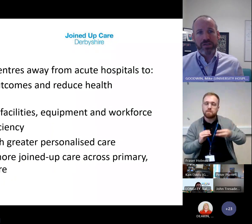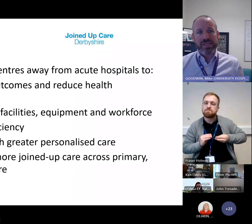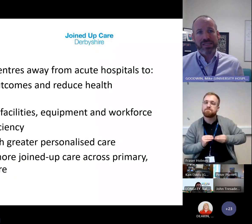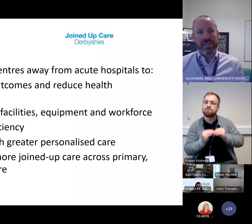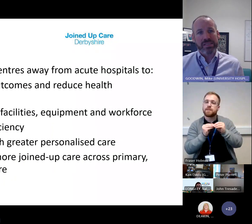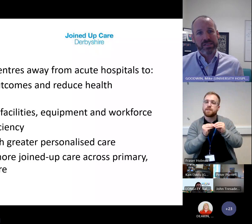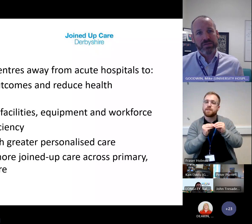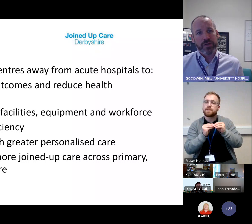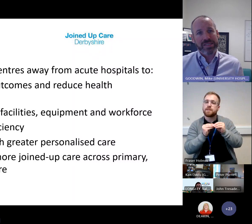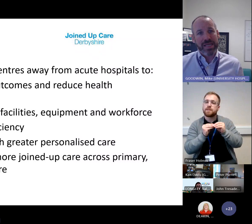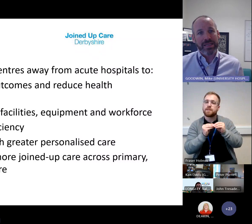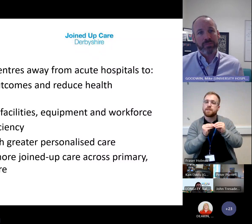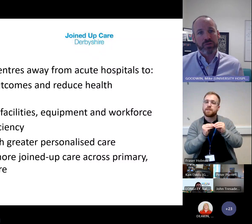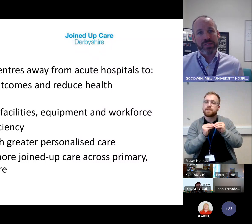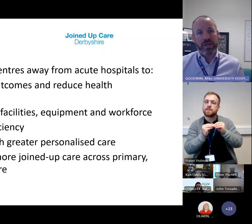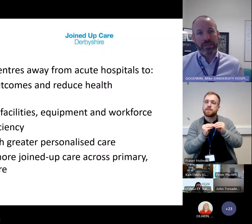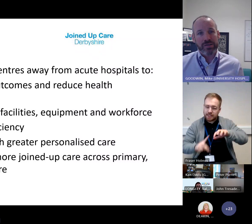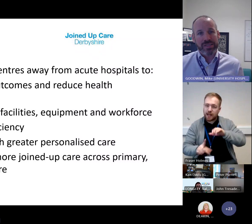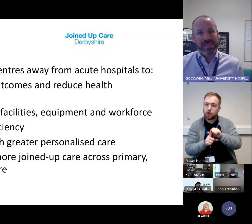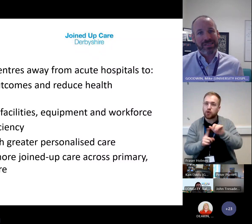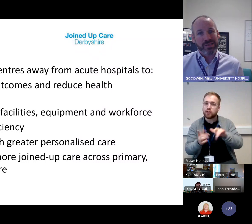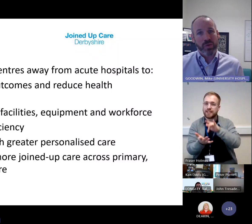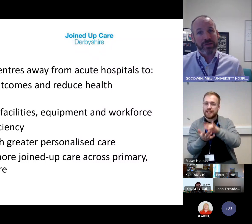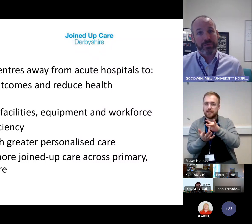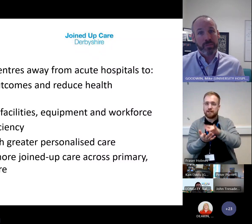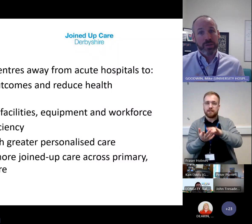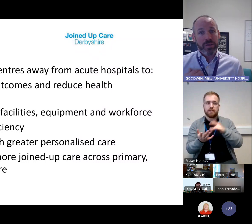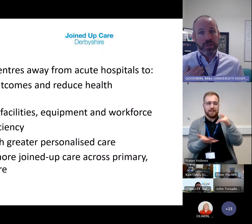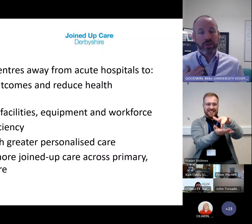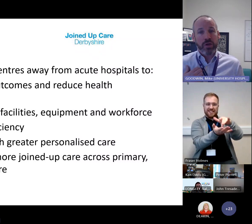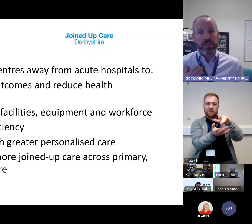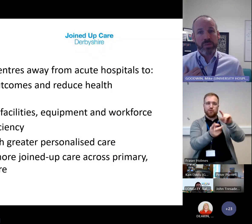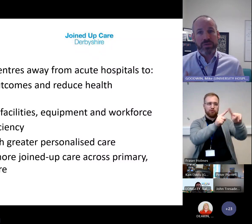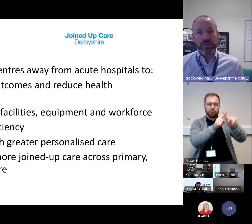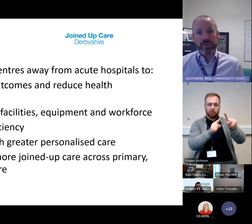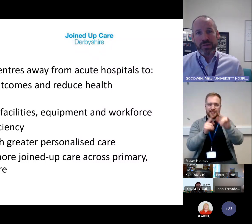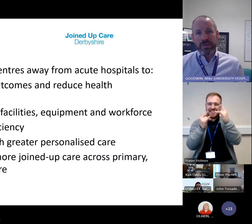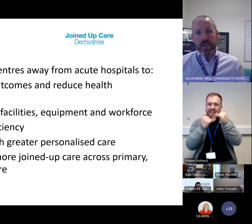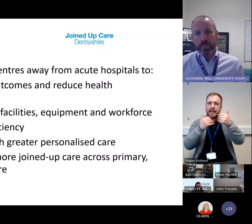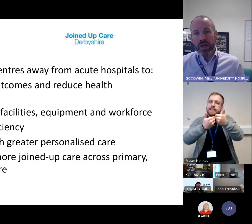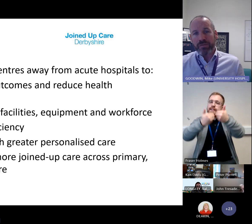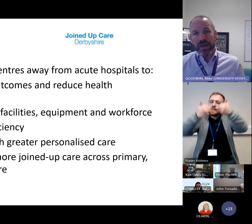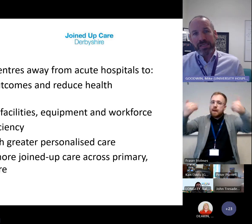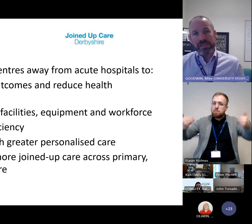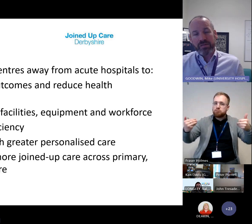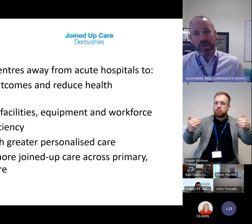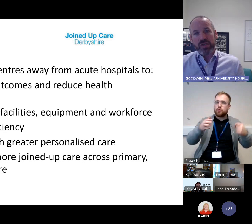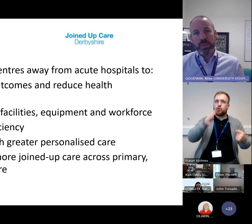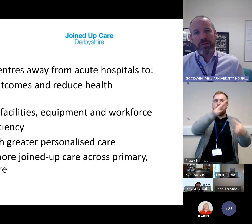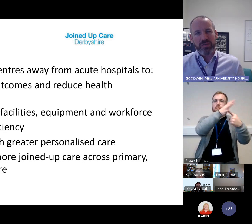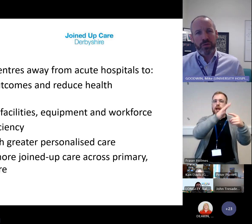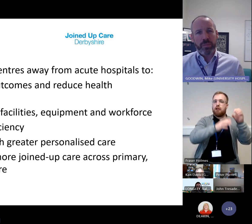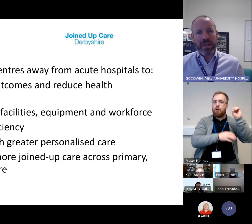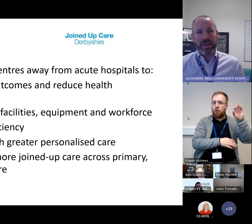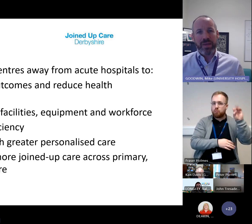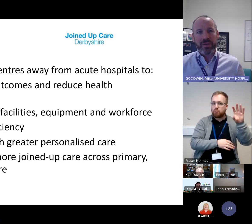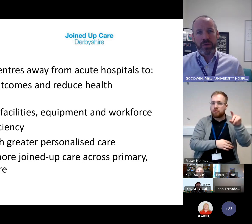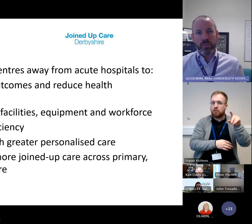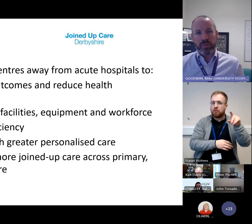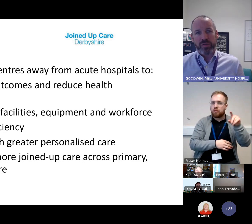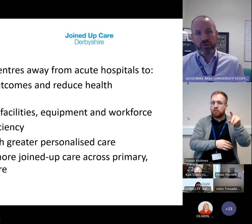community diagnostic centres as freestanding multi-diagnostic centres away from acute hospitals. And part of that is as a response to